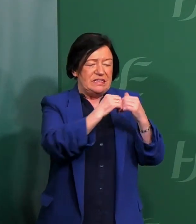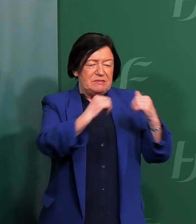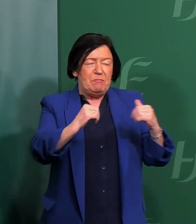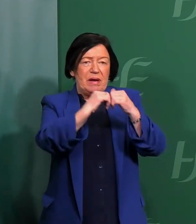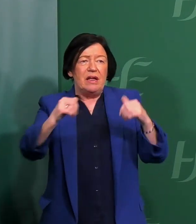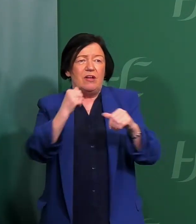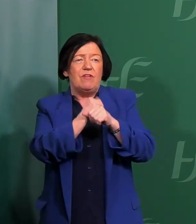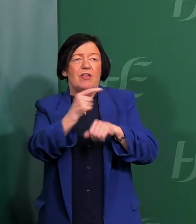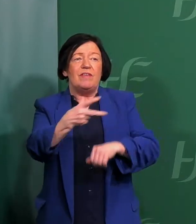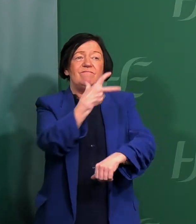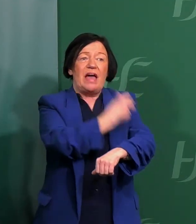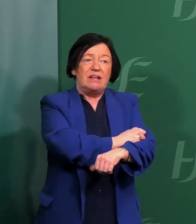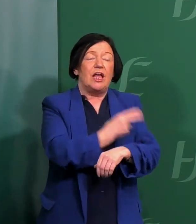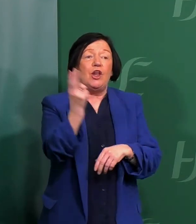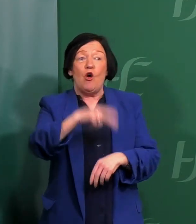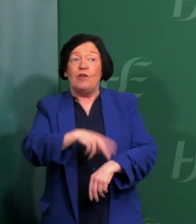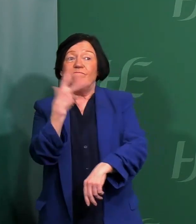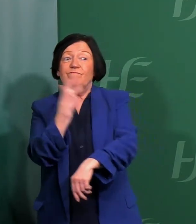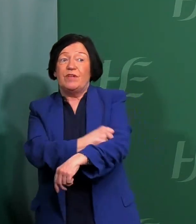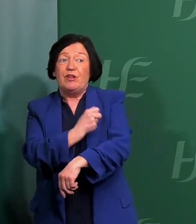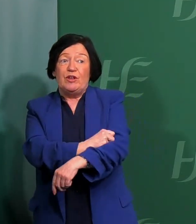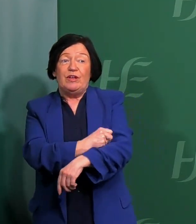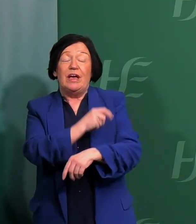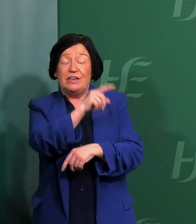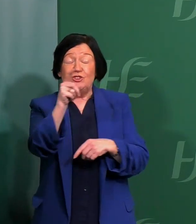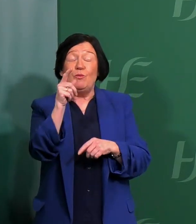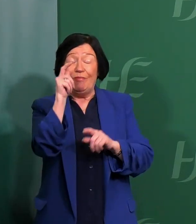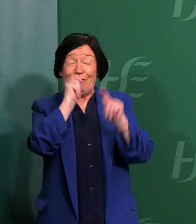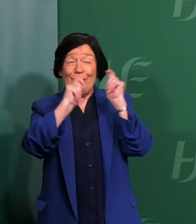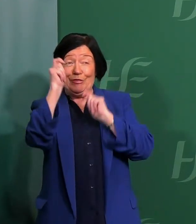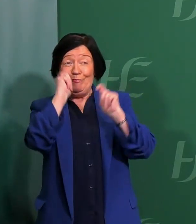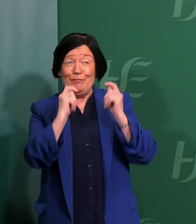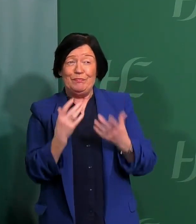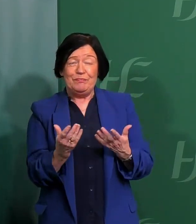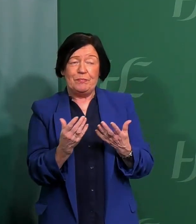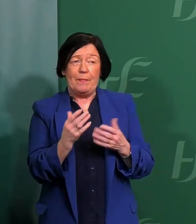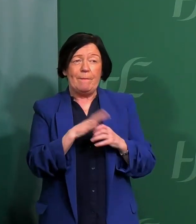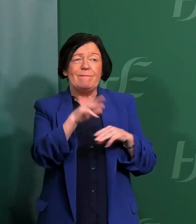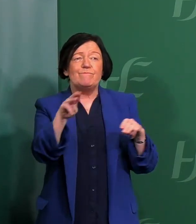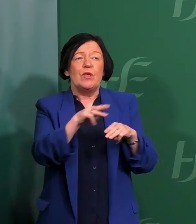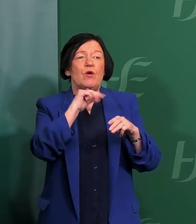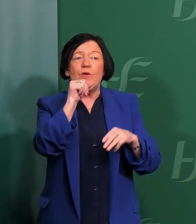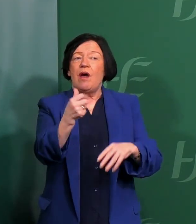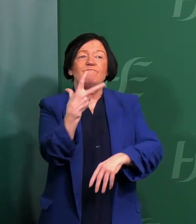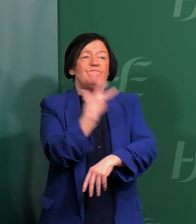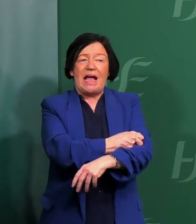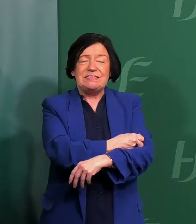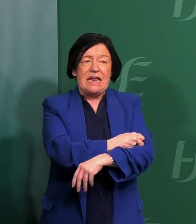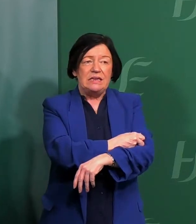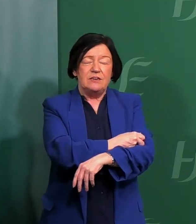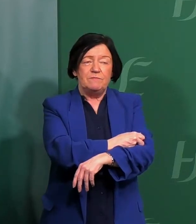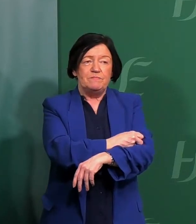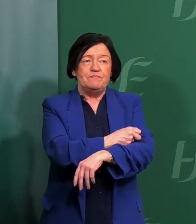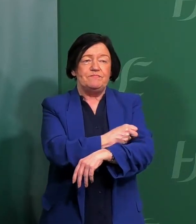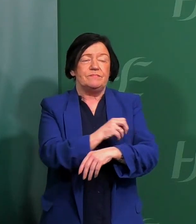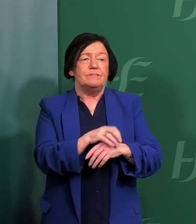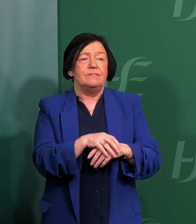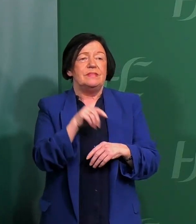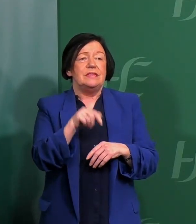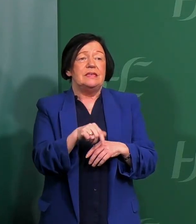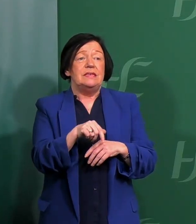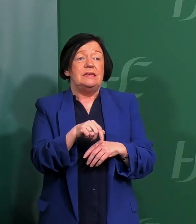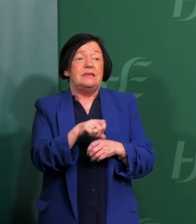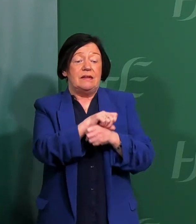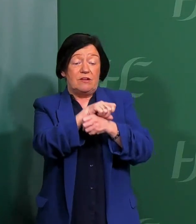roughly along the vaccination and unvaccinated lines, as one would imagine. For people who are unvaccinated, the